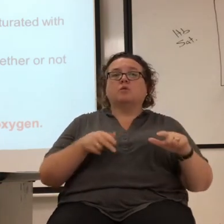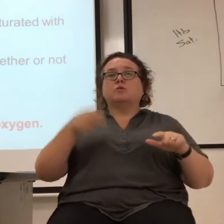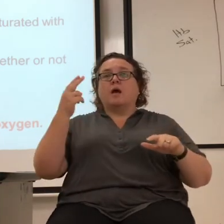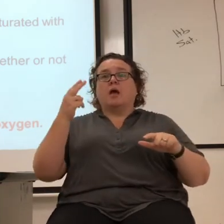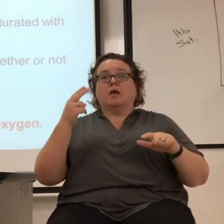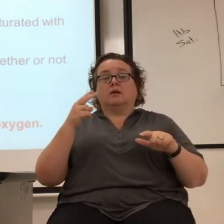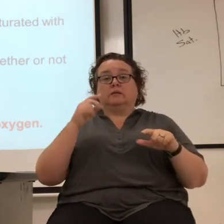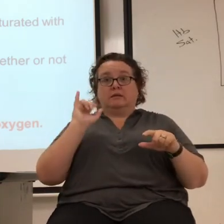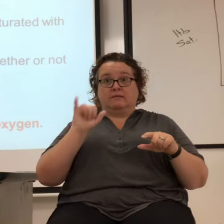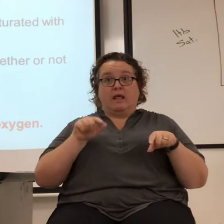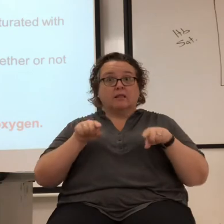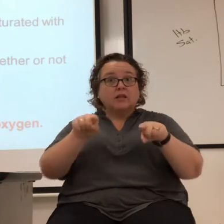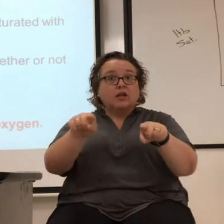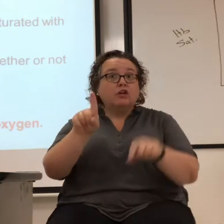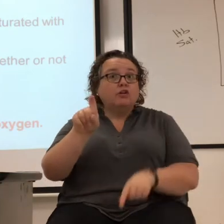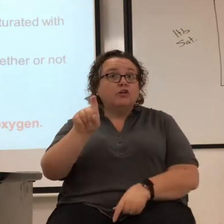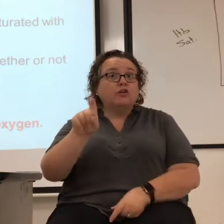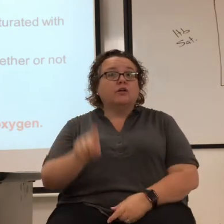relationship?